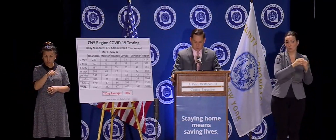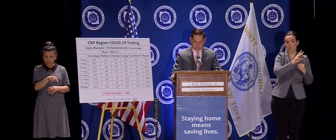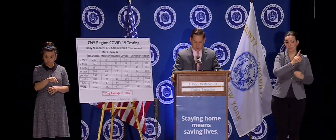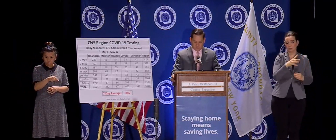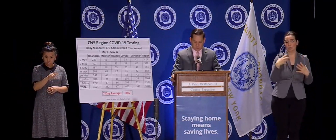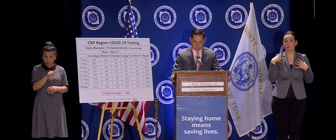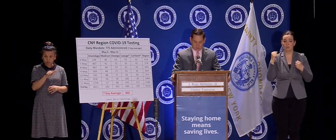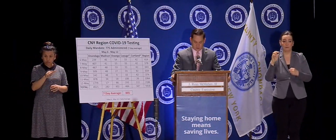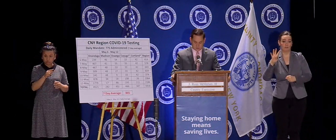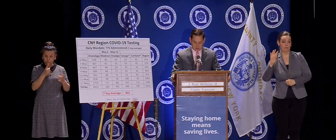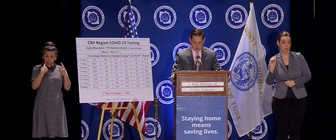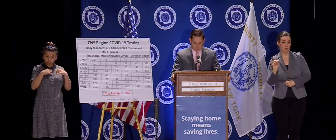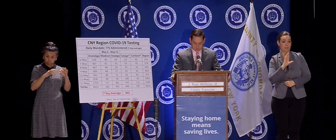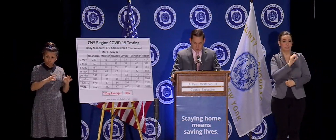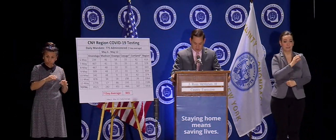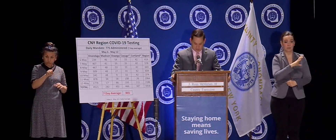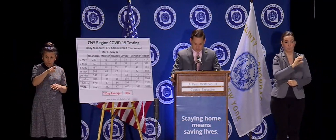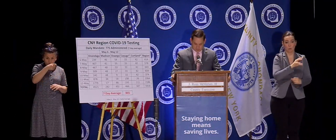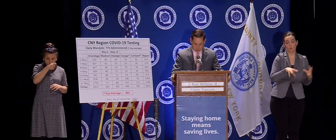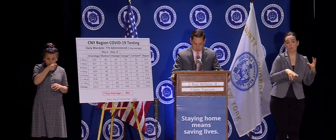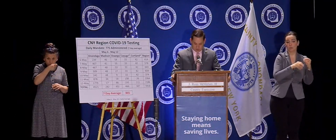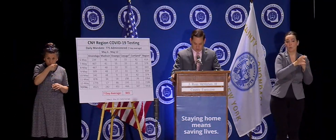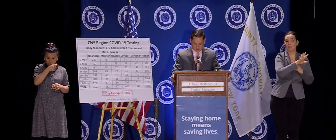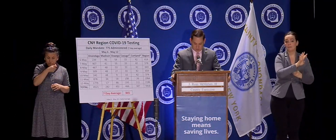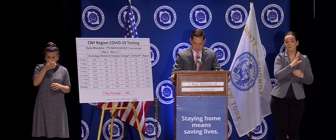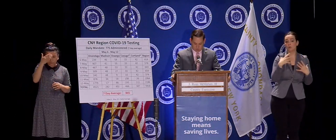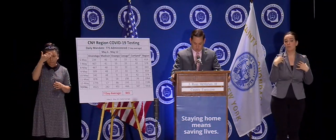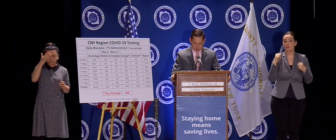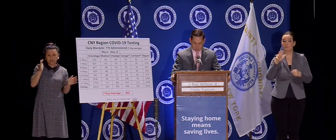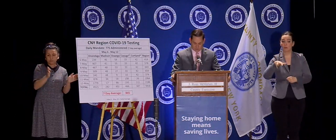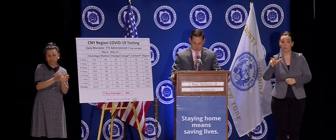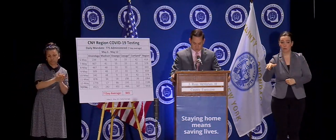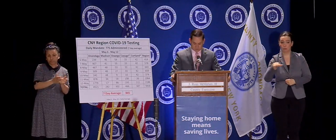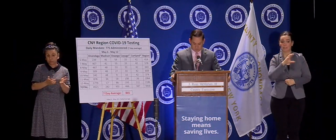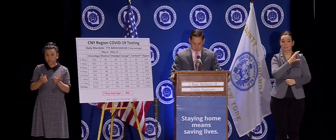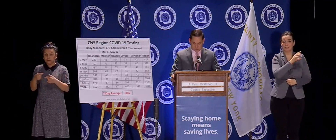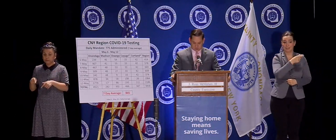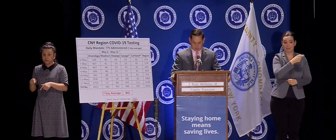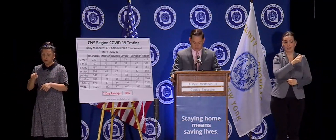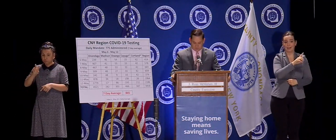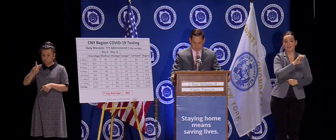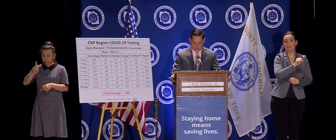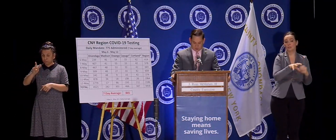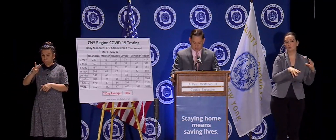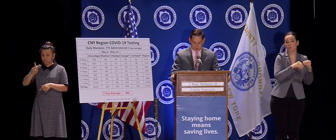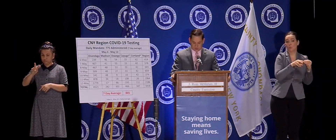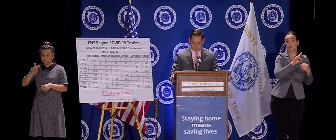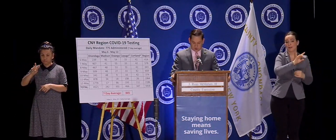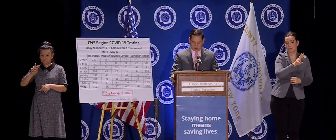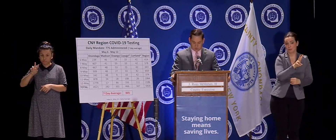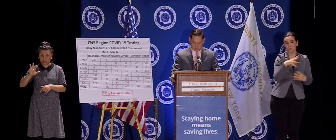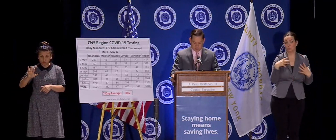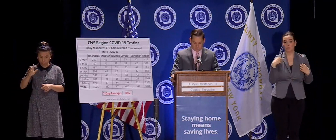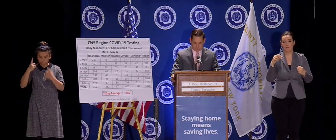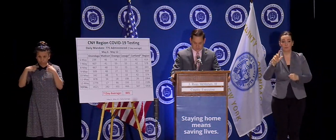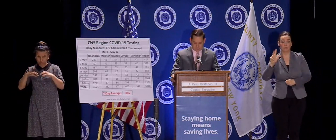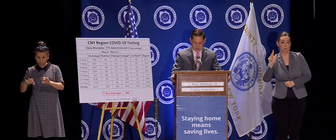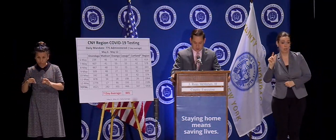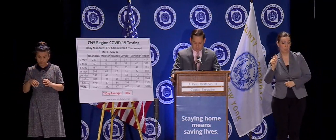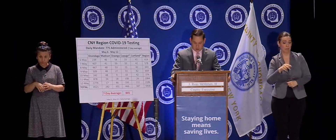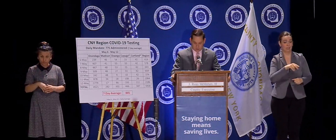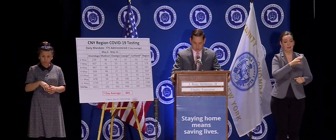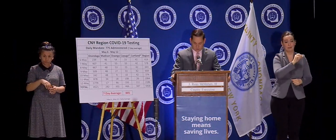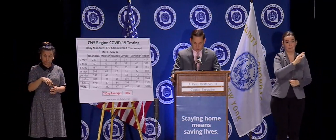cases, 45 recoveries. Salina, 61 cases, 40 recoveries. Cicero, 54 cases, 33